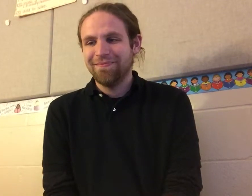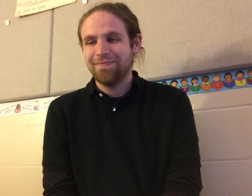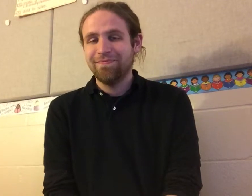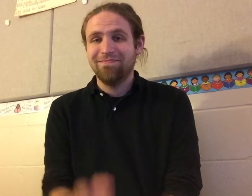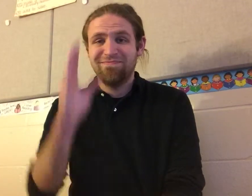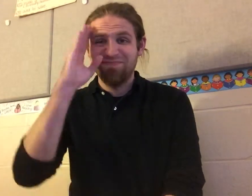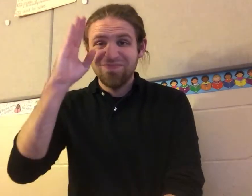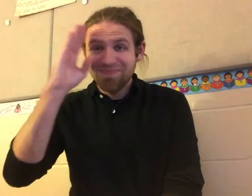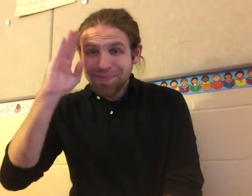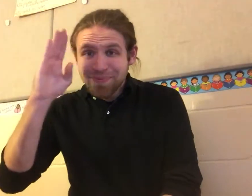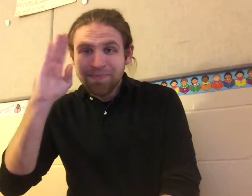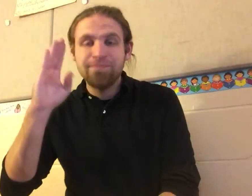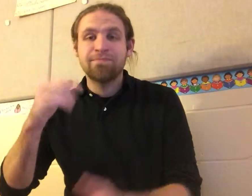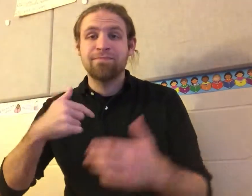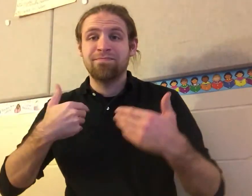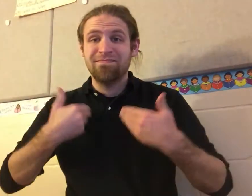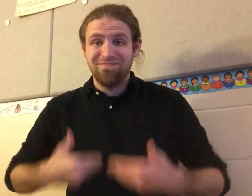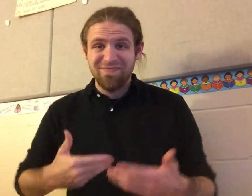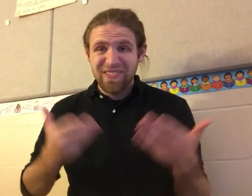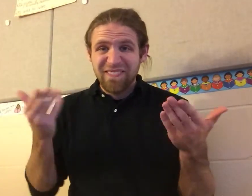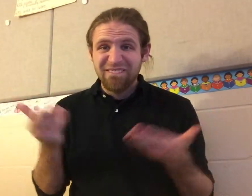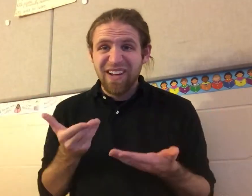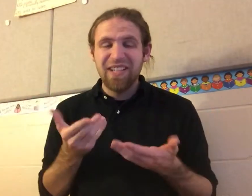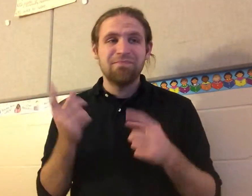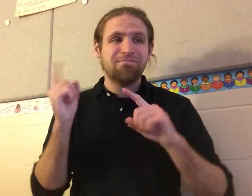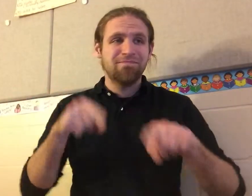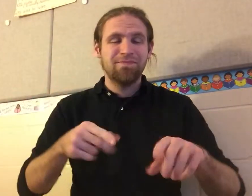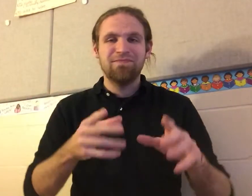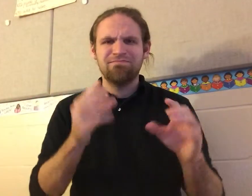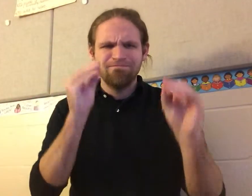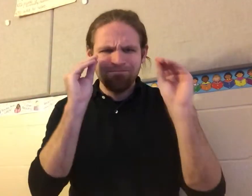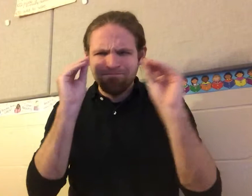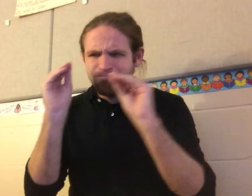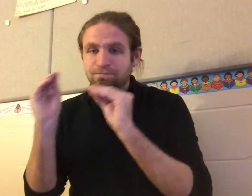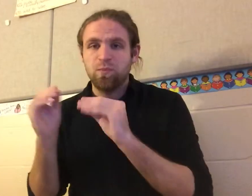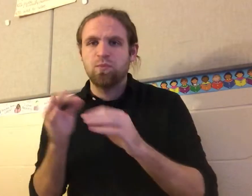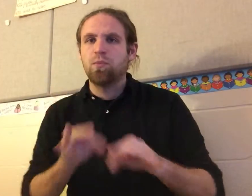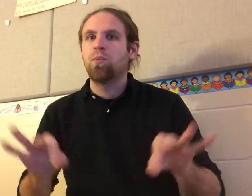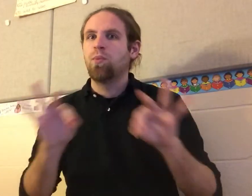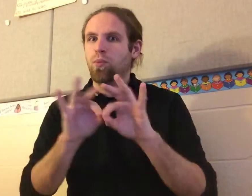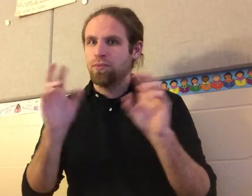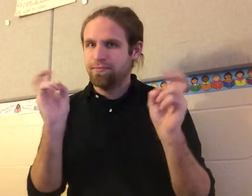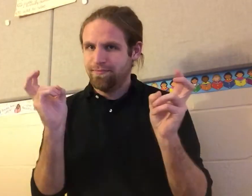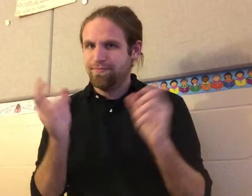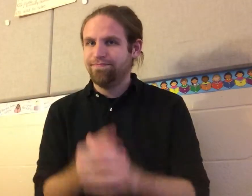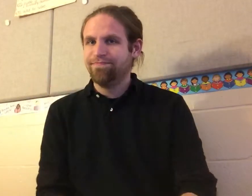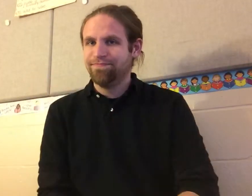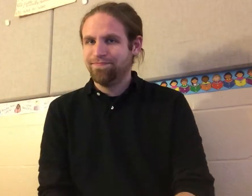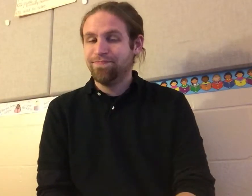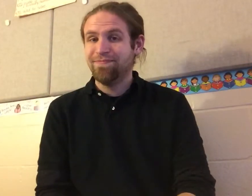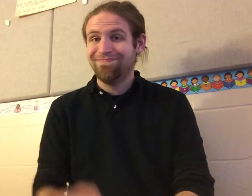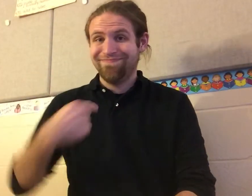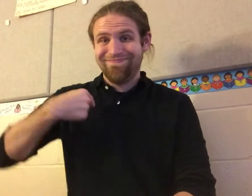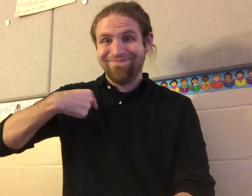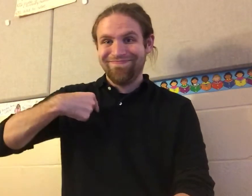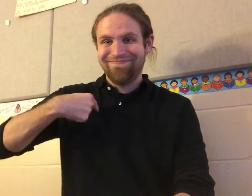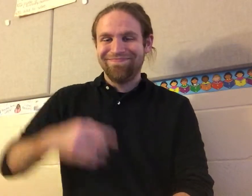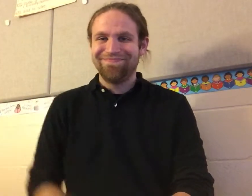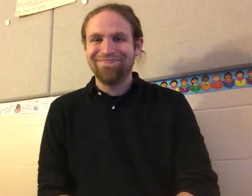Hello, boys and girls. I've been invited to join you today to talk about a very important subject. Me! Who knows